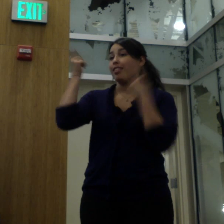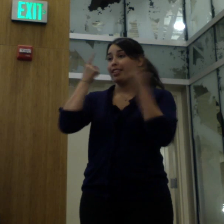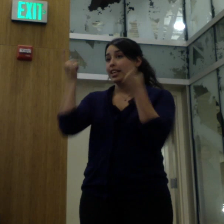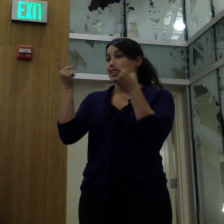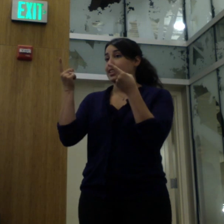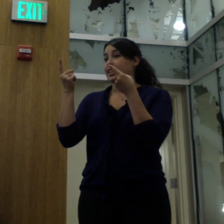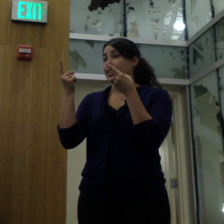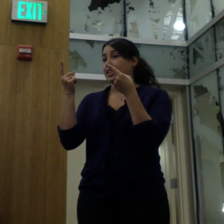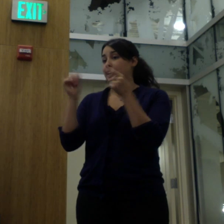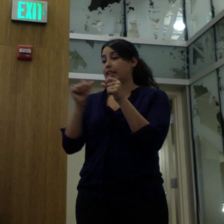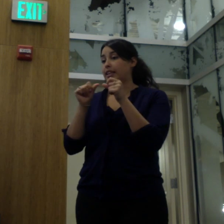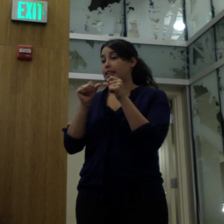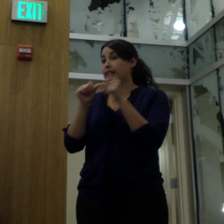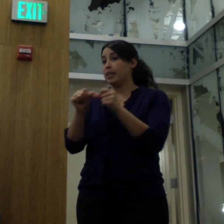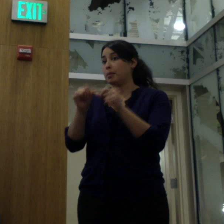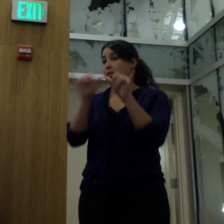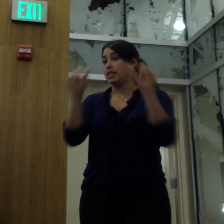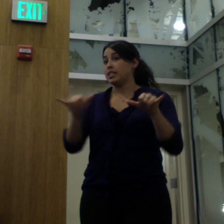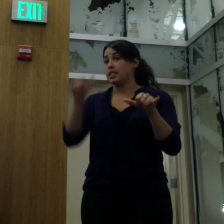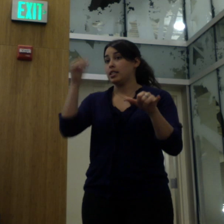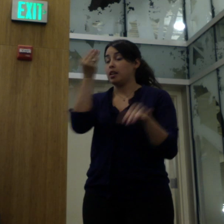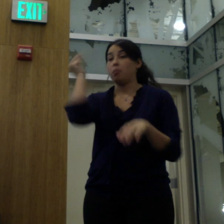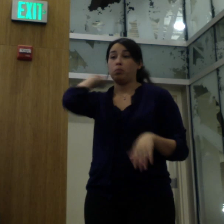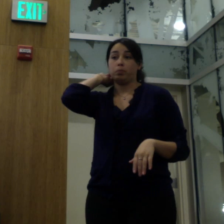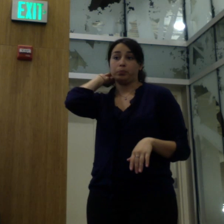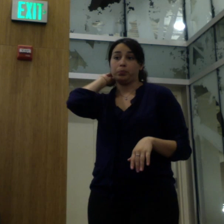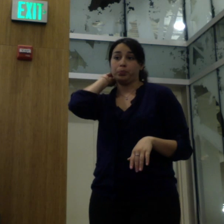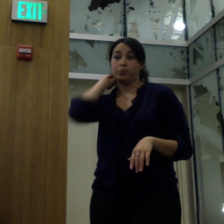those systems in mind.